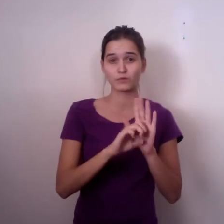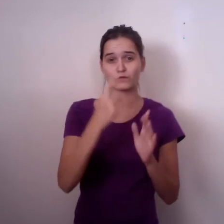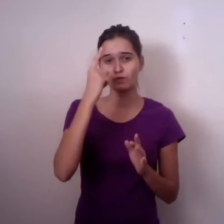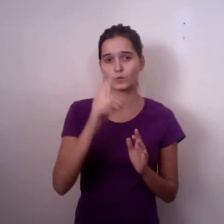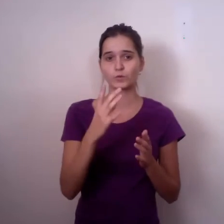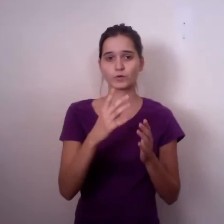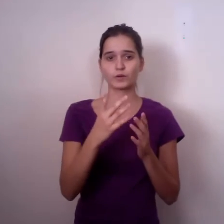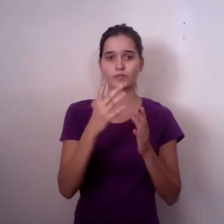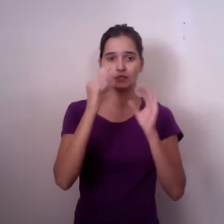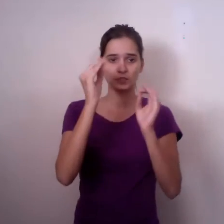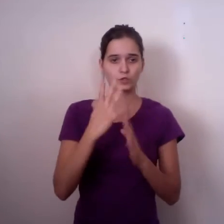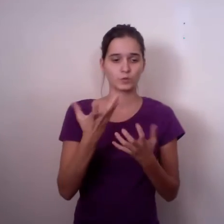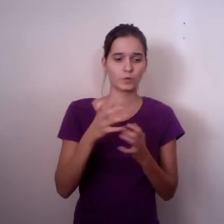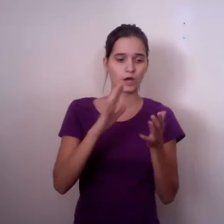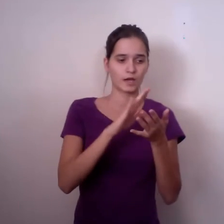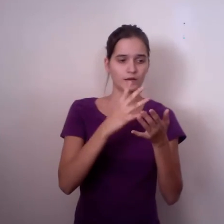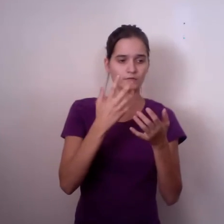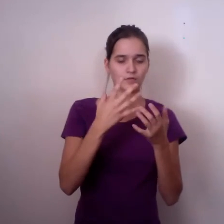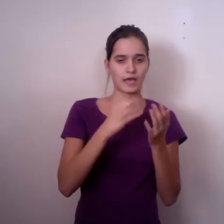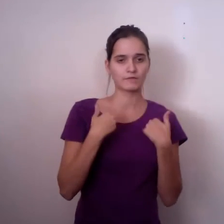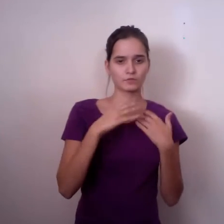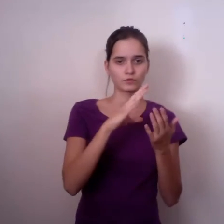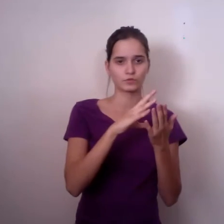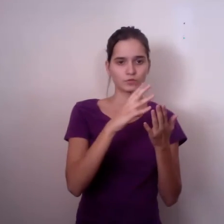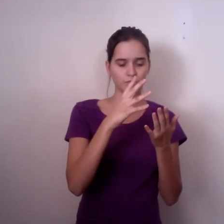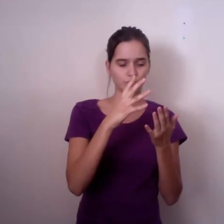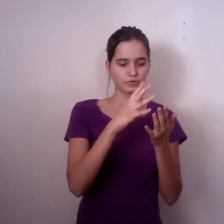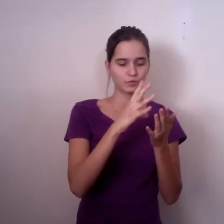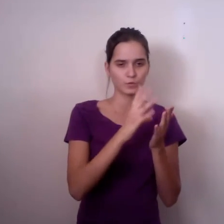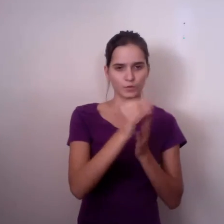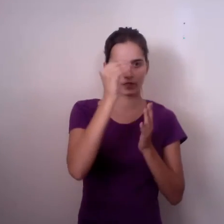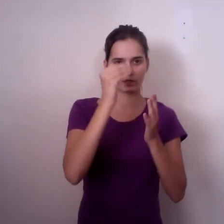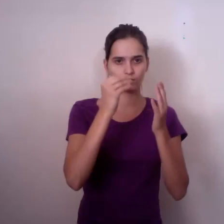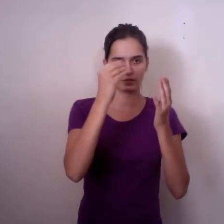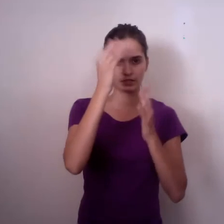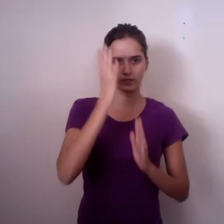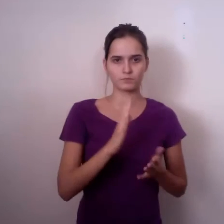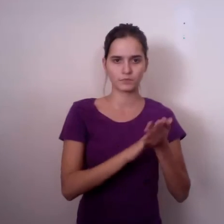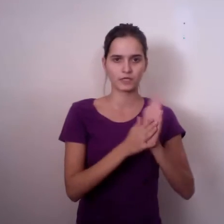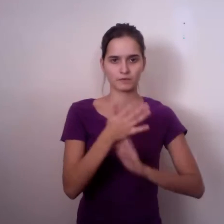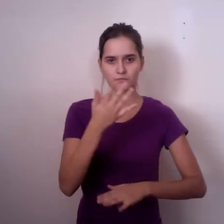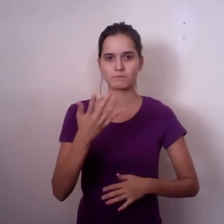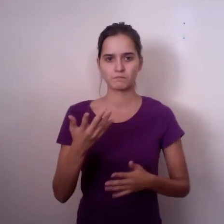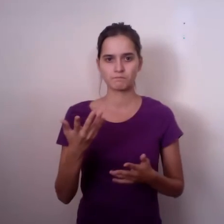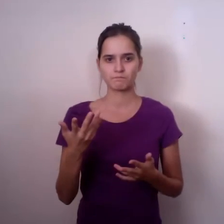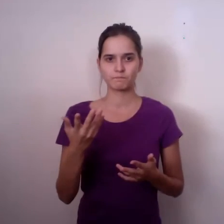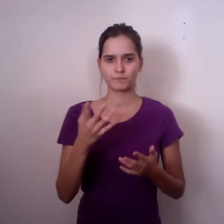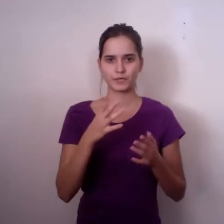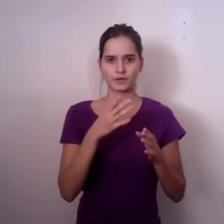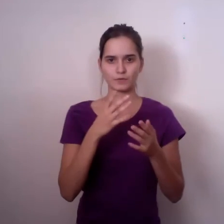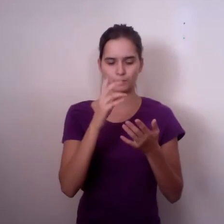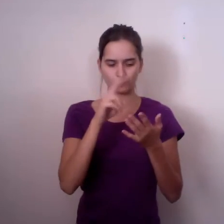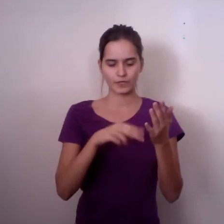at all levels, and to add some content to what would otherwise be sort of vacuous English courses.